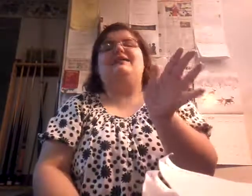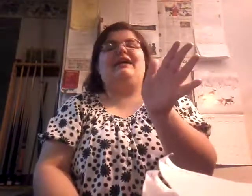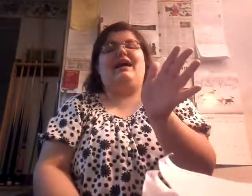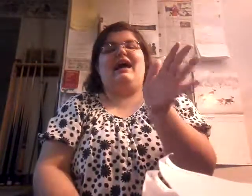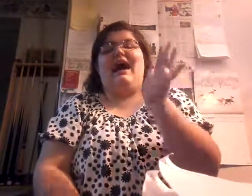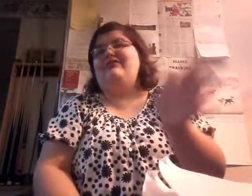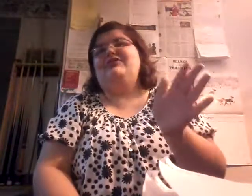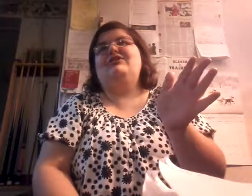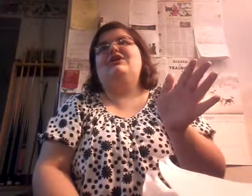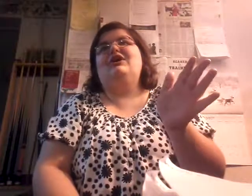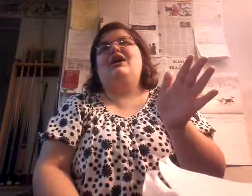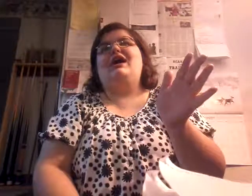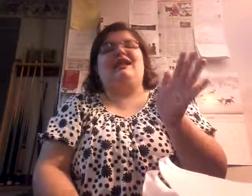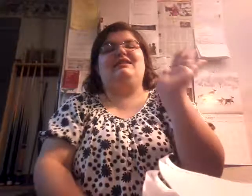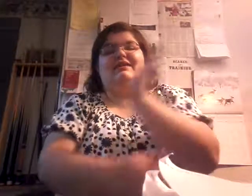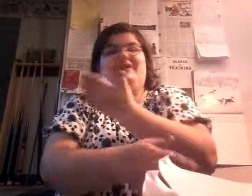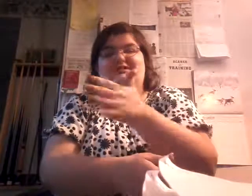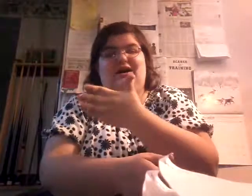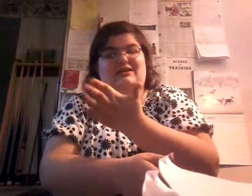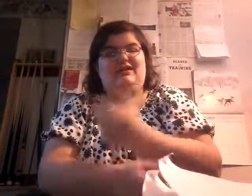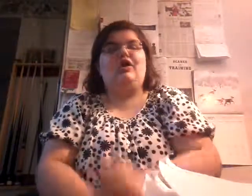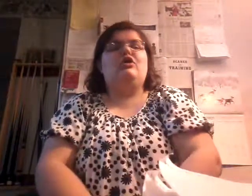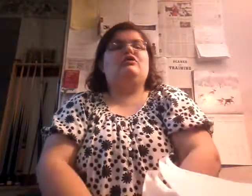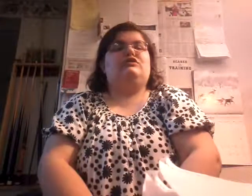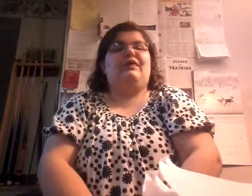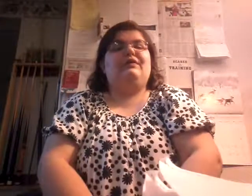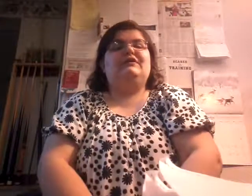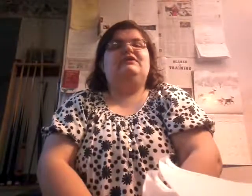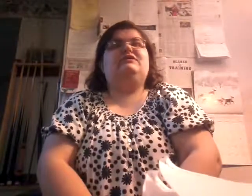until after I did them in a song. So